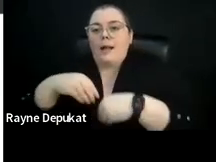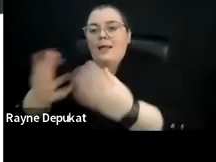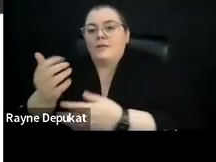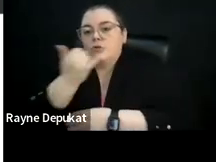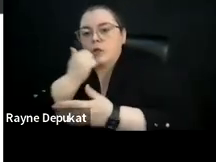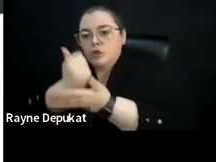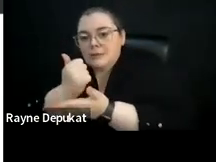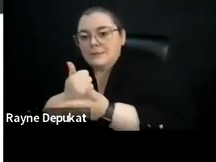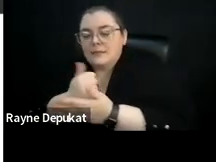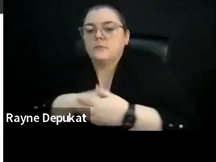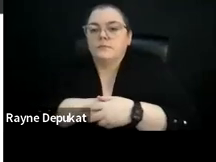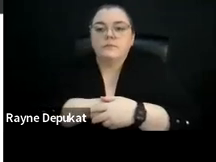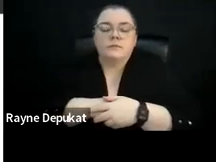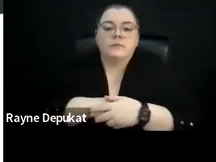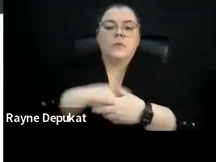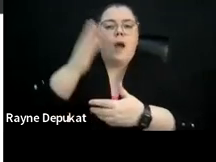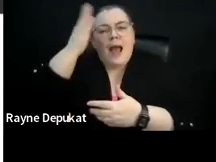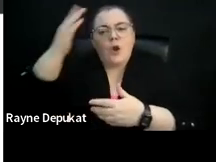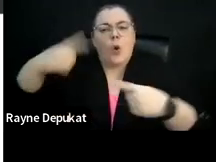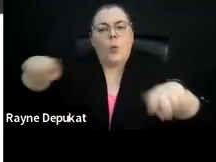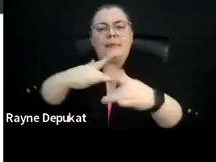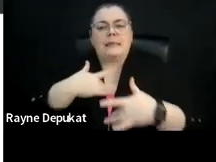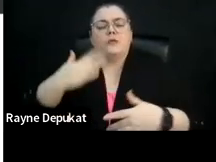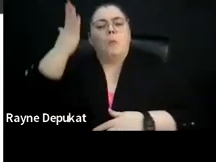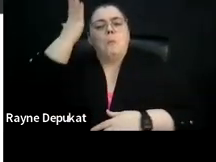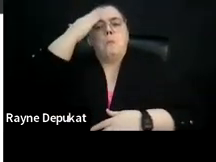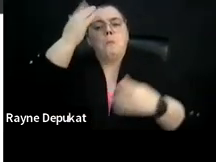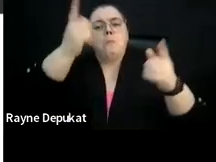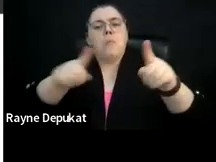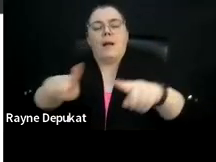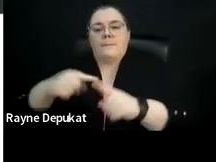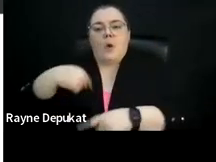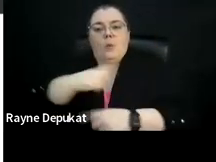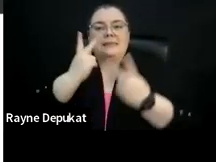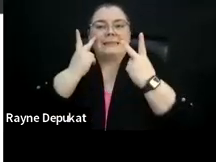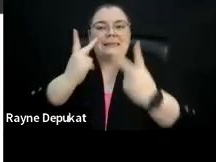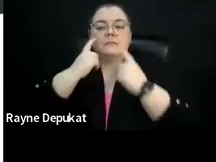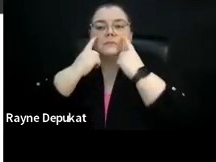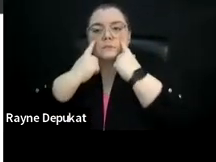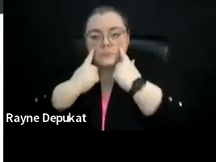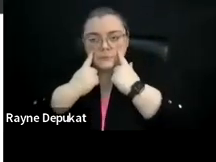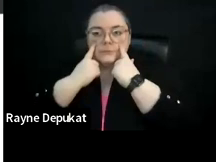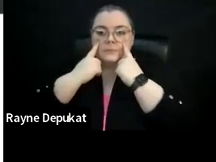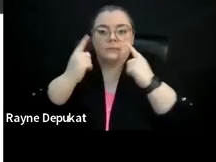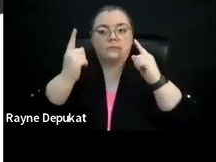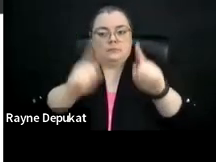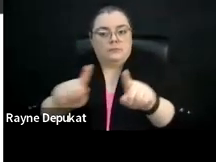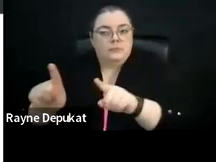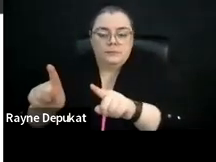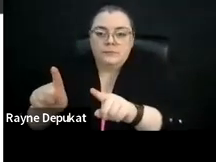Because maybe the problem is overlooked or missed, or they're not getting the appropriate treatment. And we're all aware of it